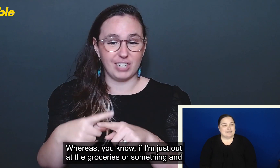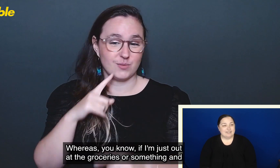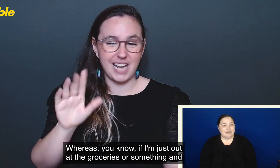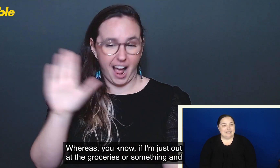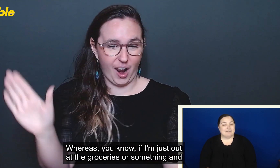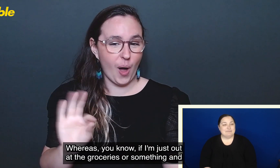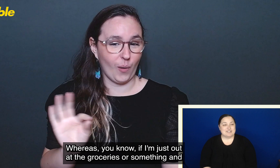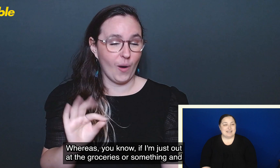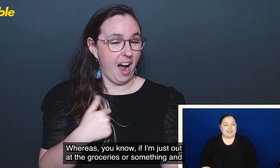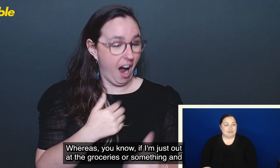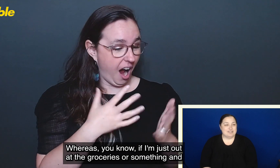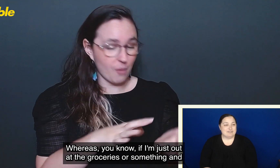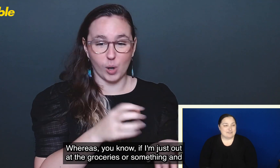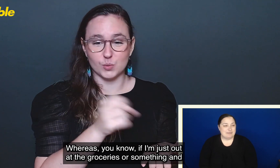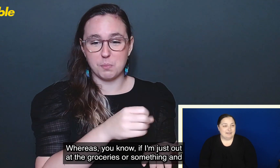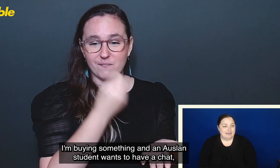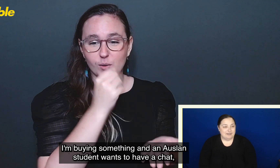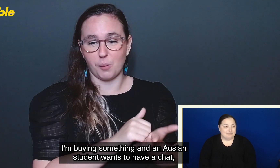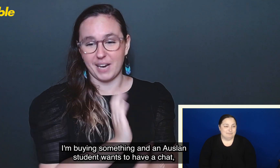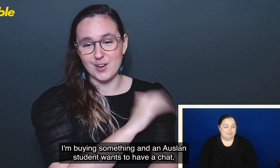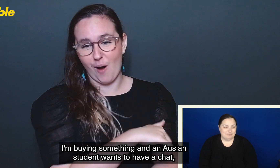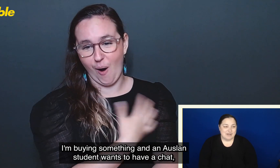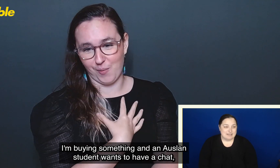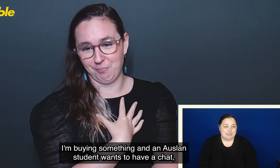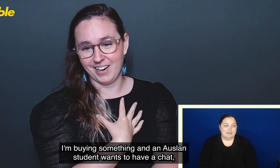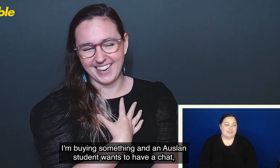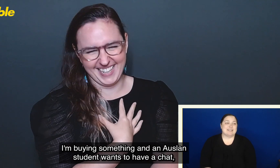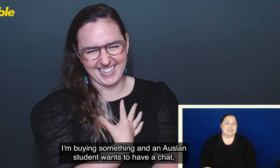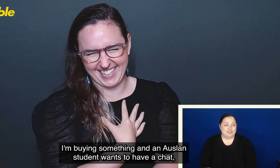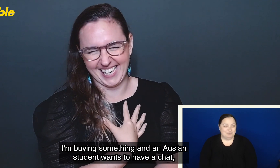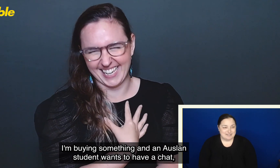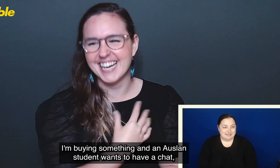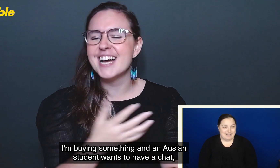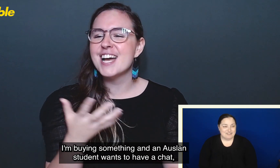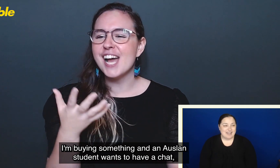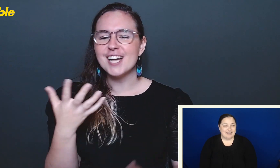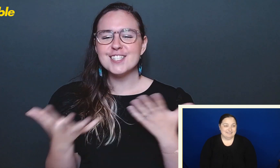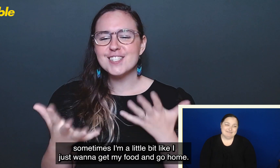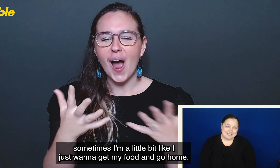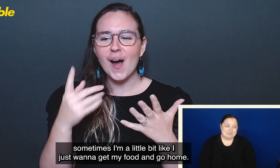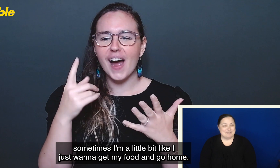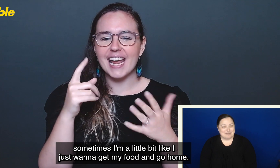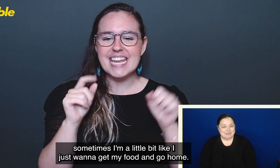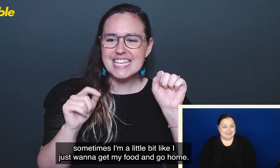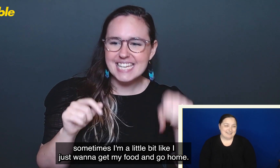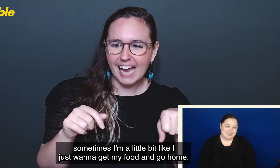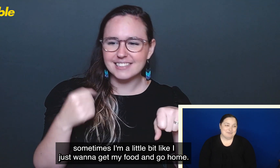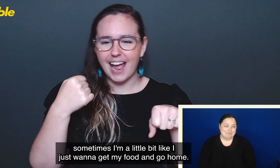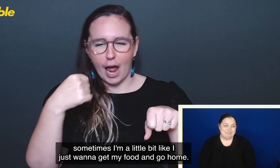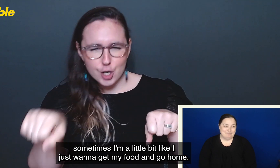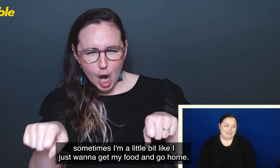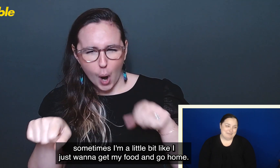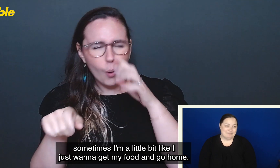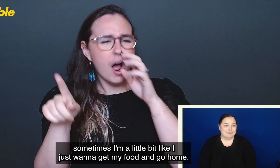Whereas, if I'm just out at the groceries or something and I'm buying something and an Auslan student wants to have a chat, sometimes I'm a little bit like, I just